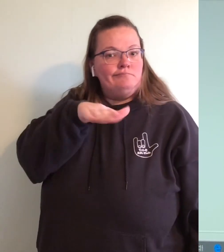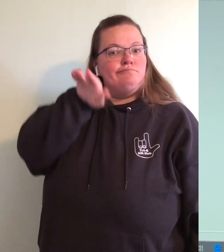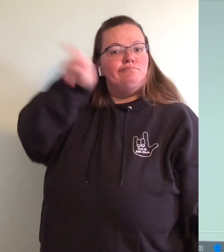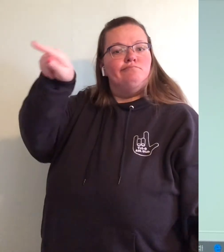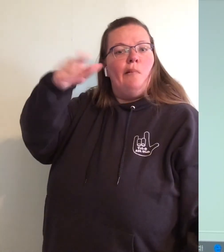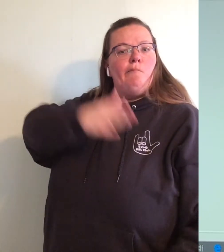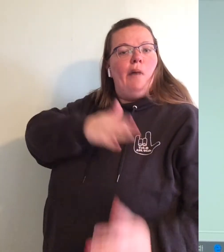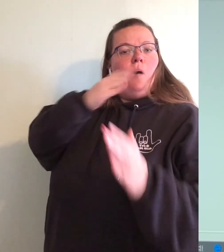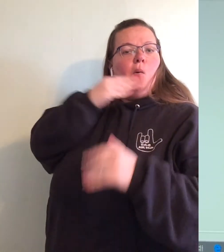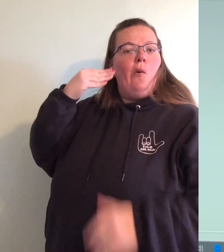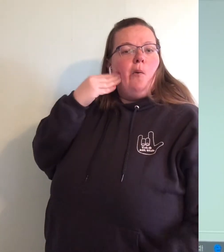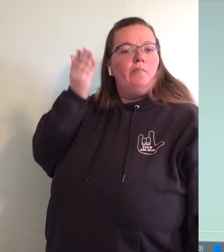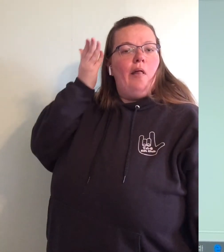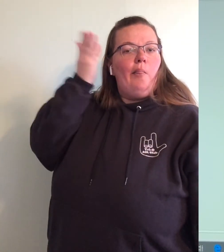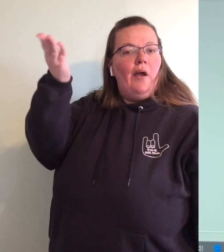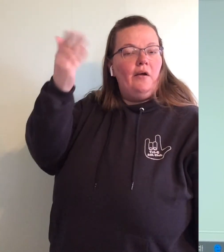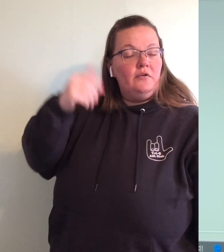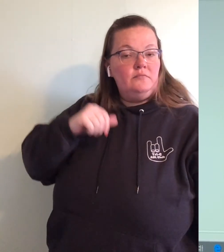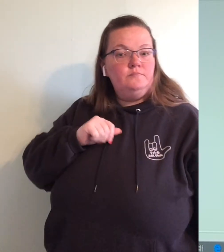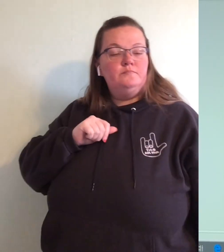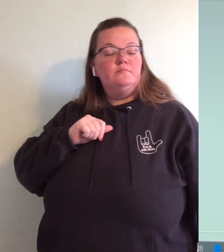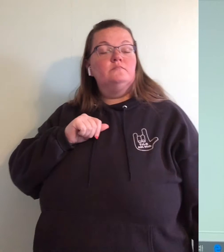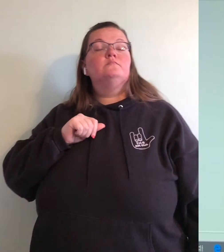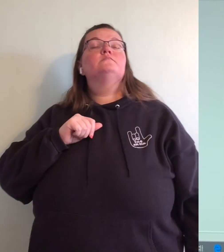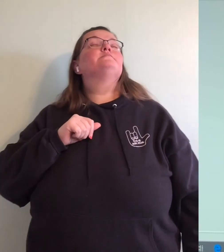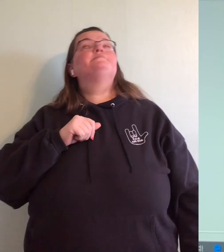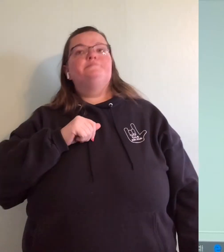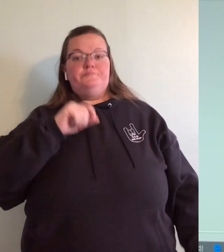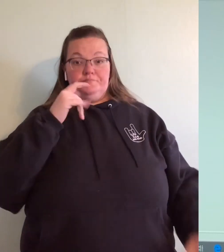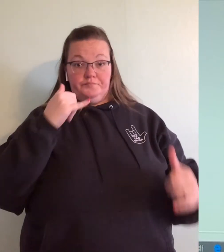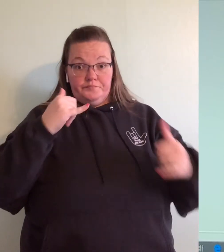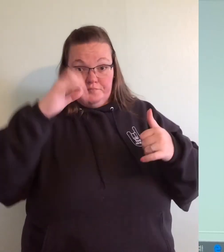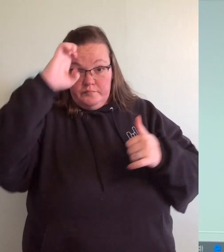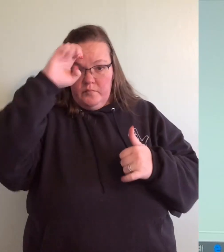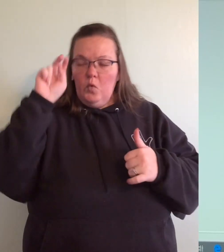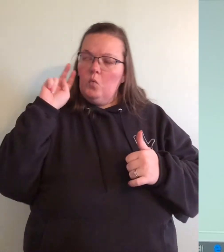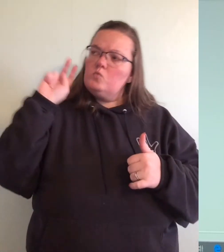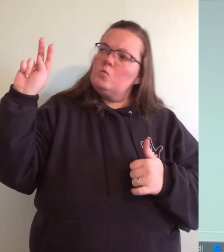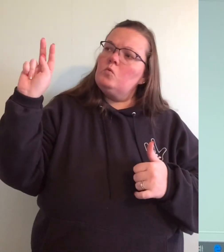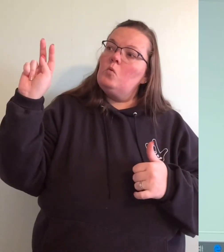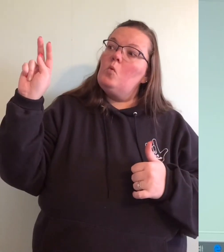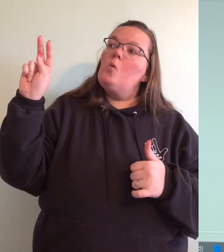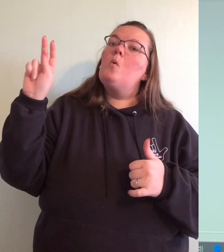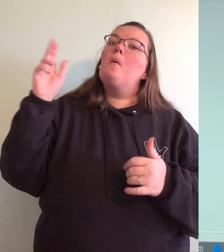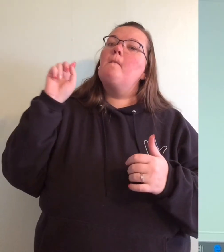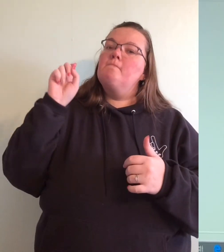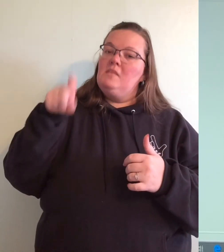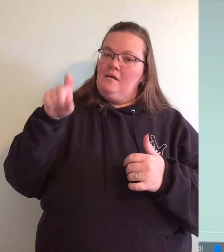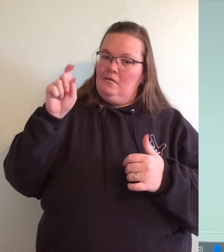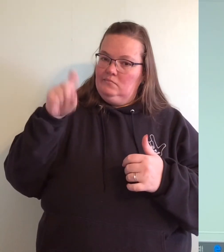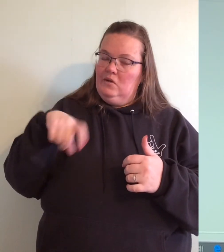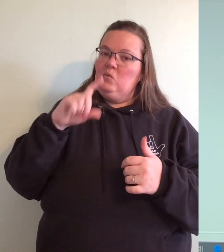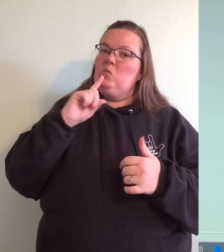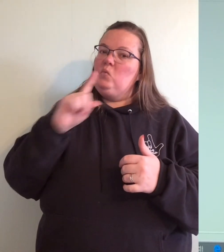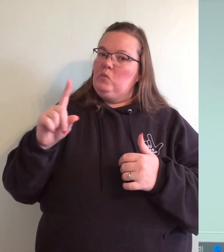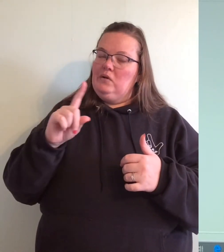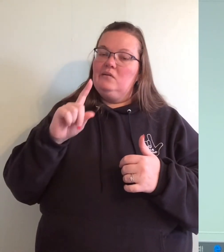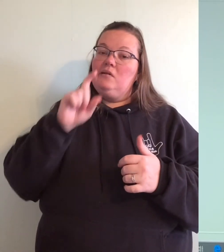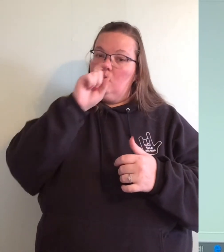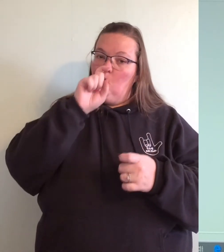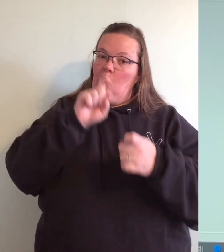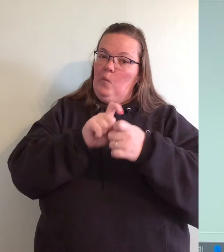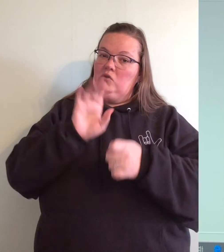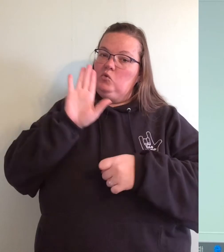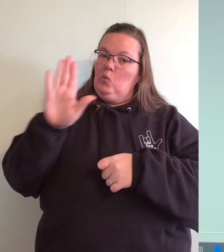then behind them, he thought, must be her place, only a mile or so off. And he thought about Turkish